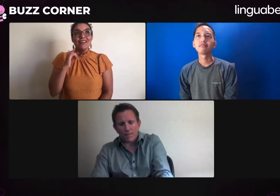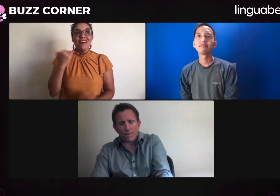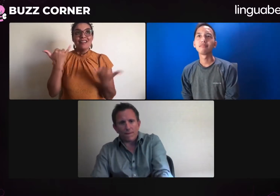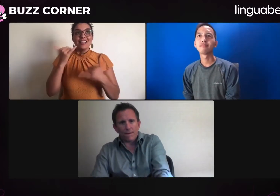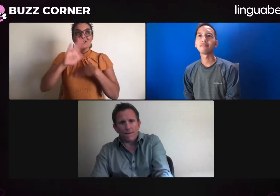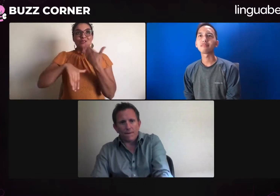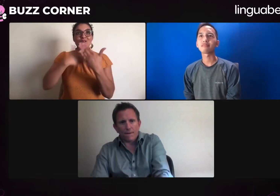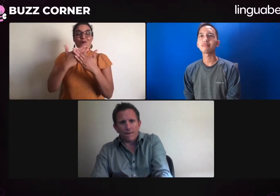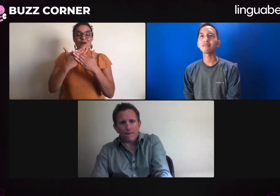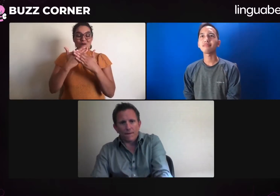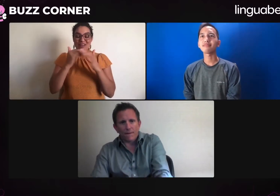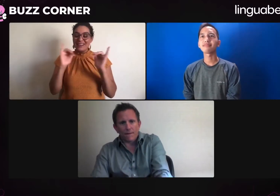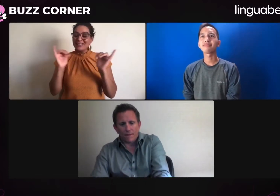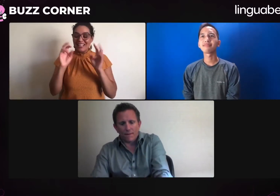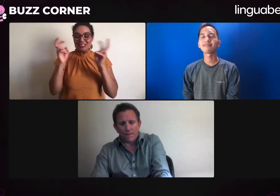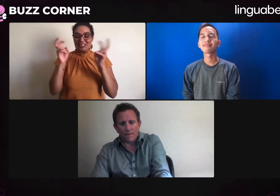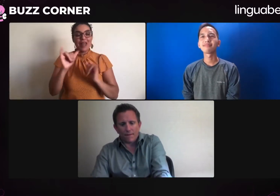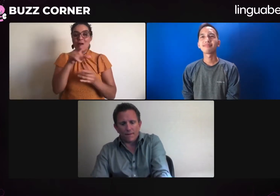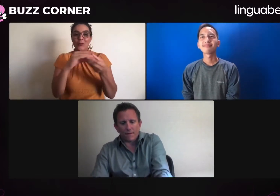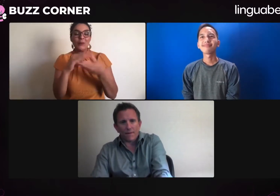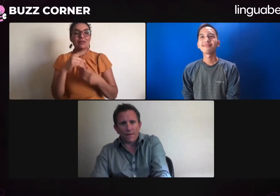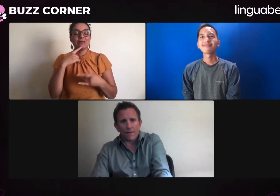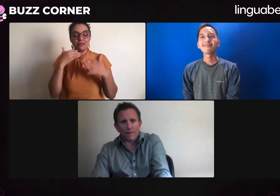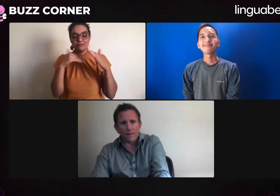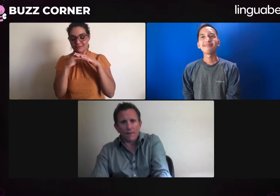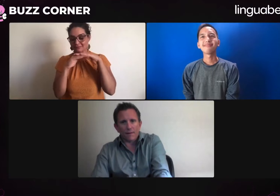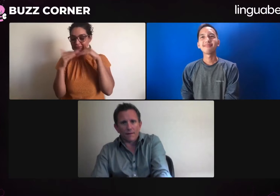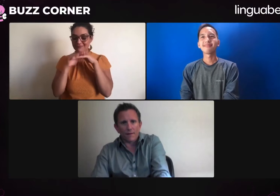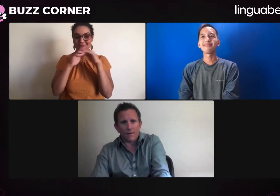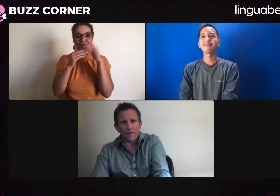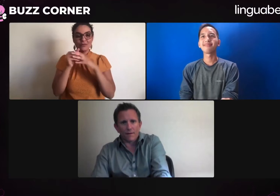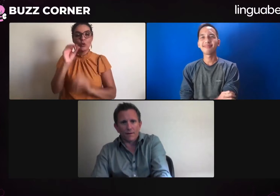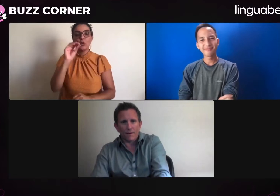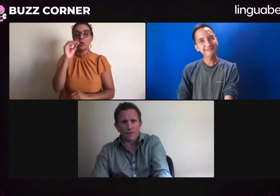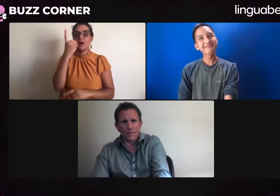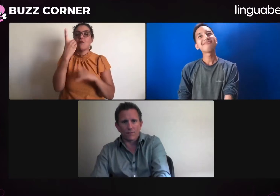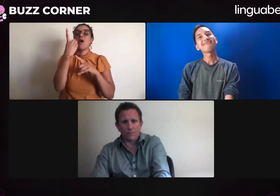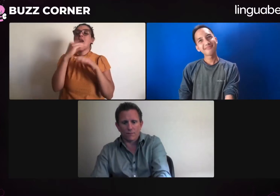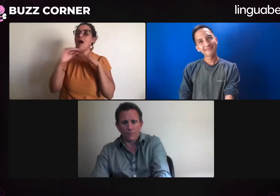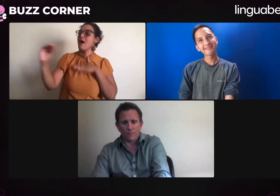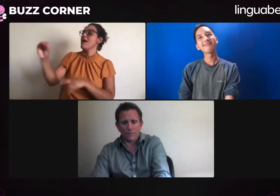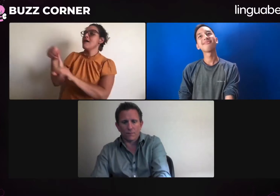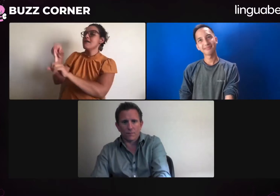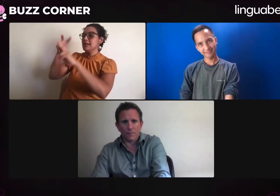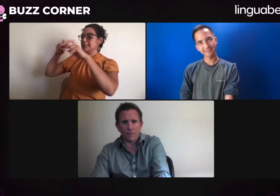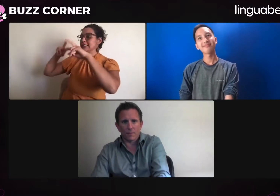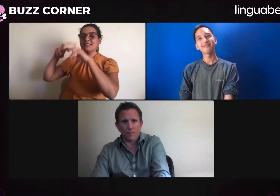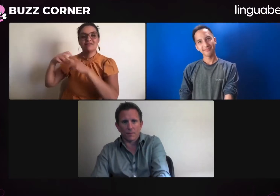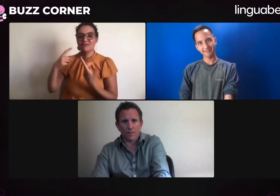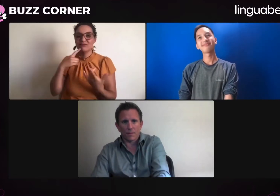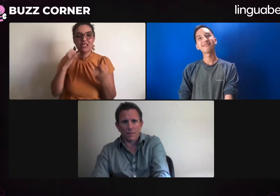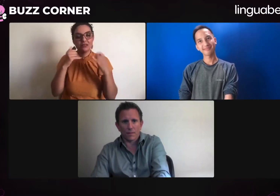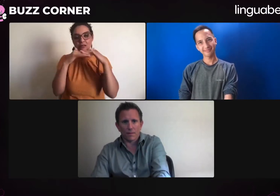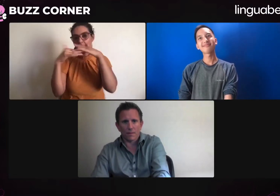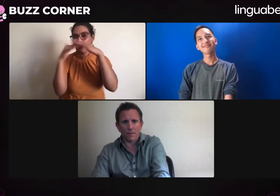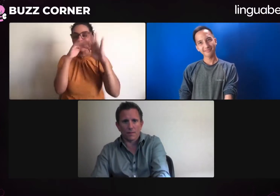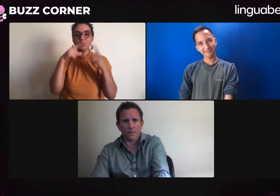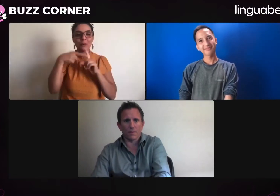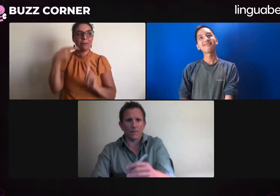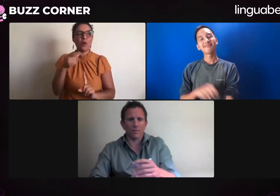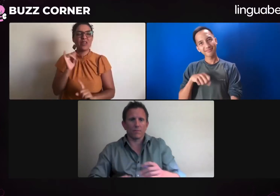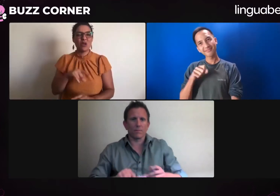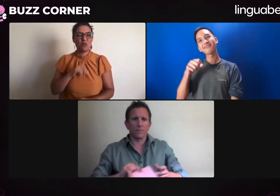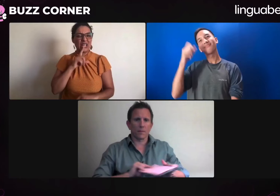the different points that I brought up? Well, like you mentioned, this is so complex. I don't believe there's